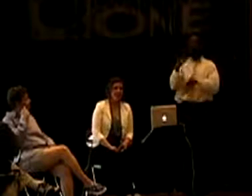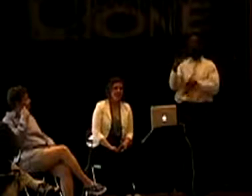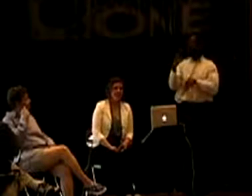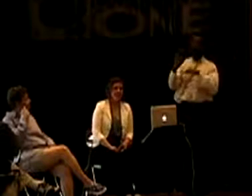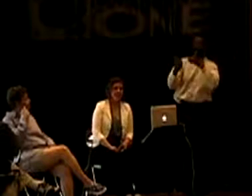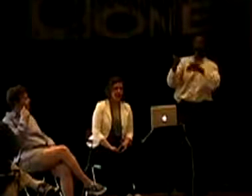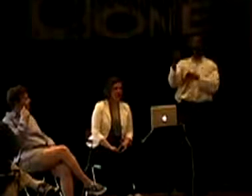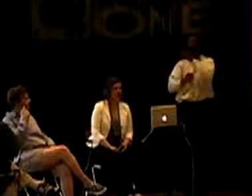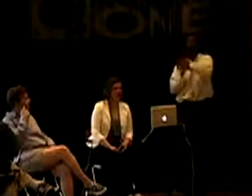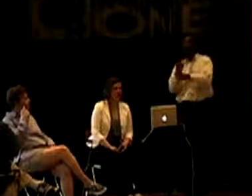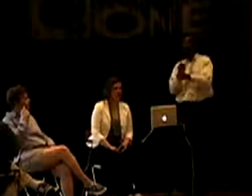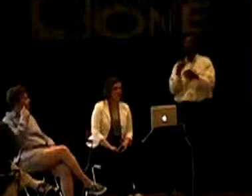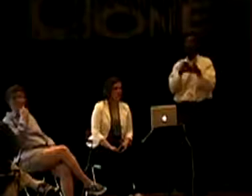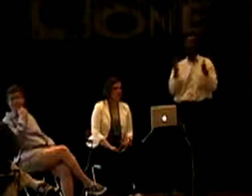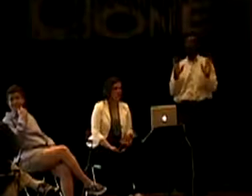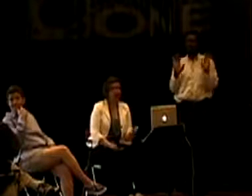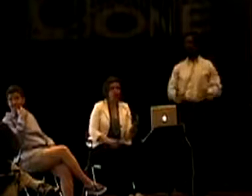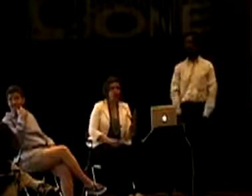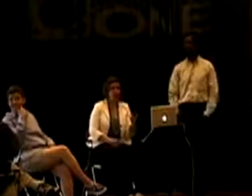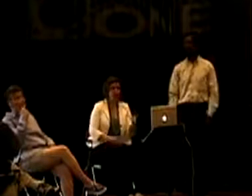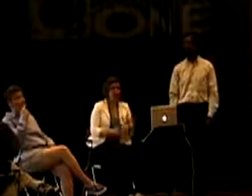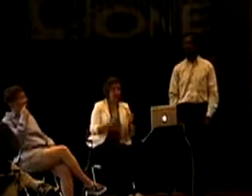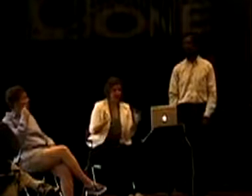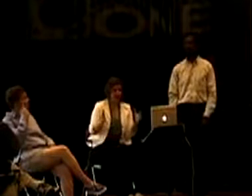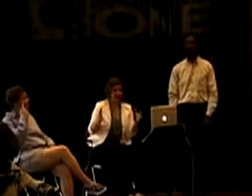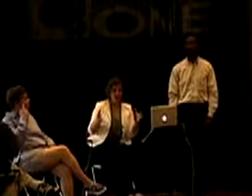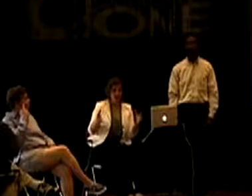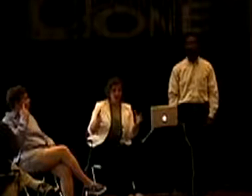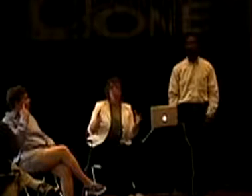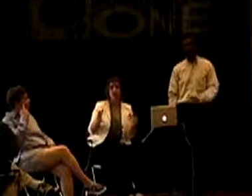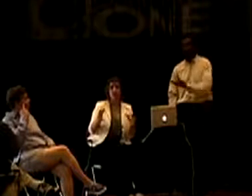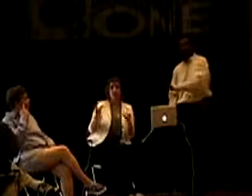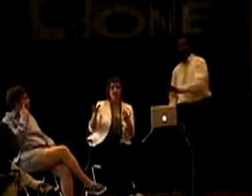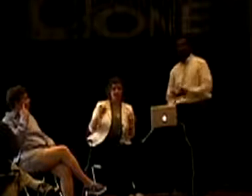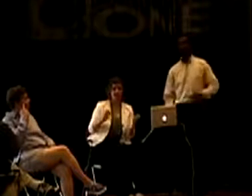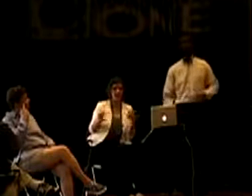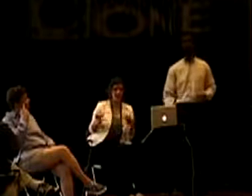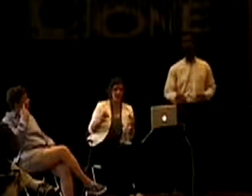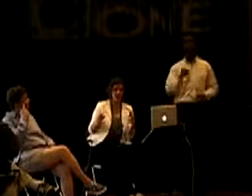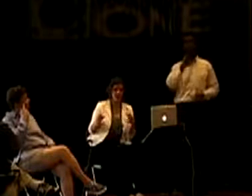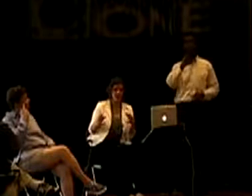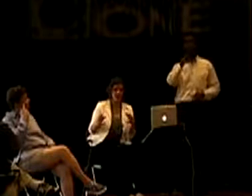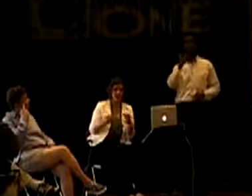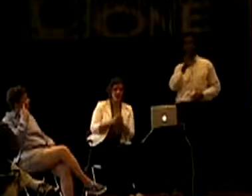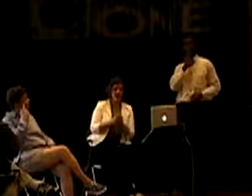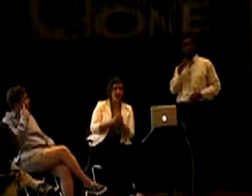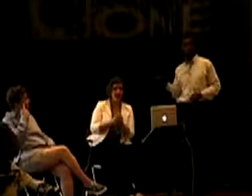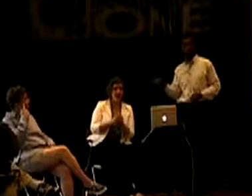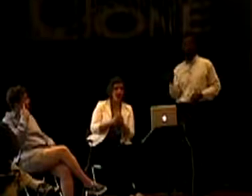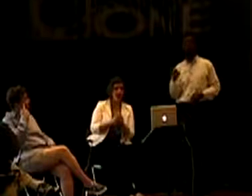Well, I think that that work, that length of work, especially on the technological